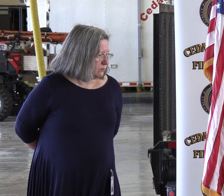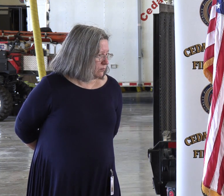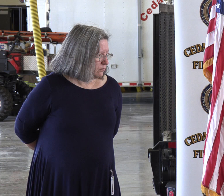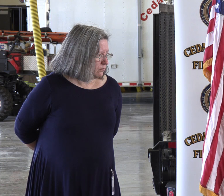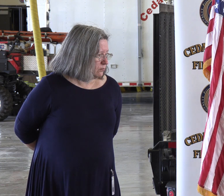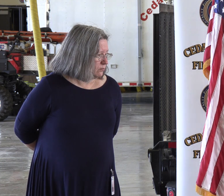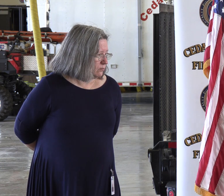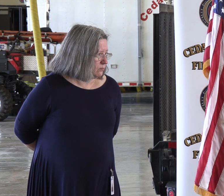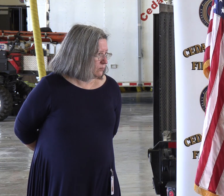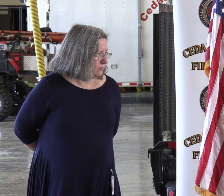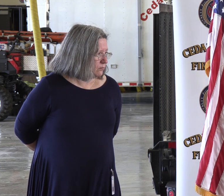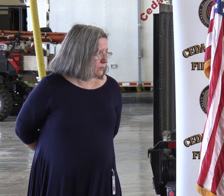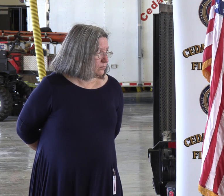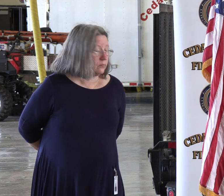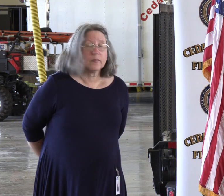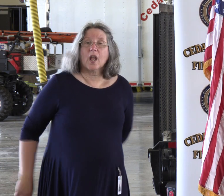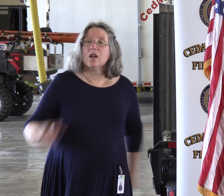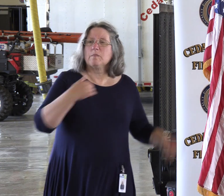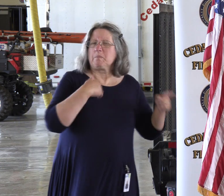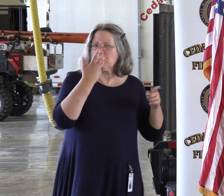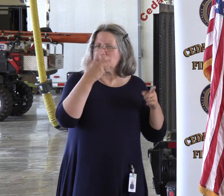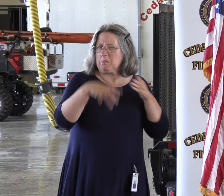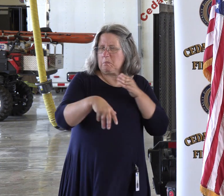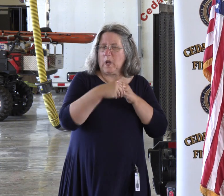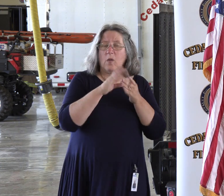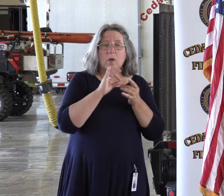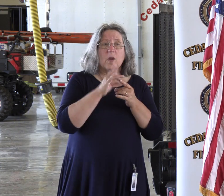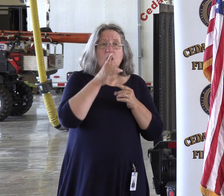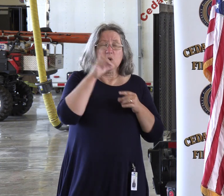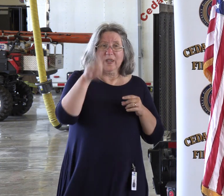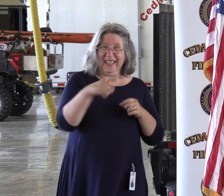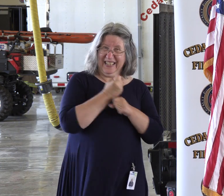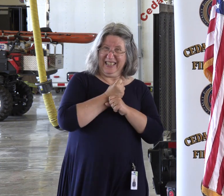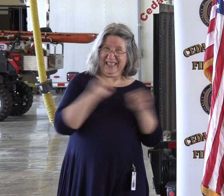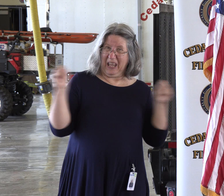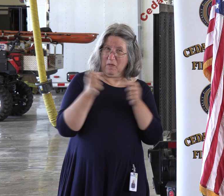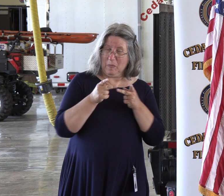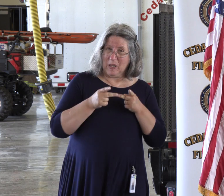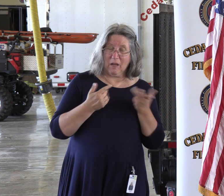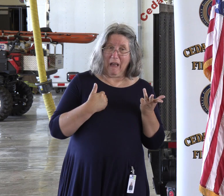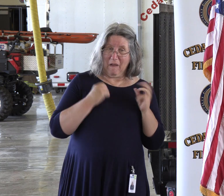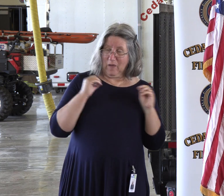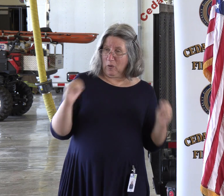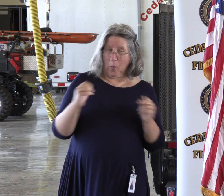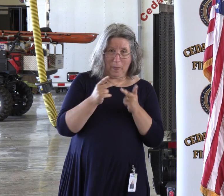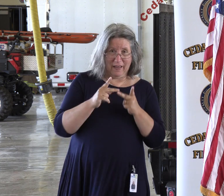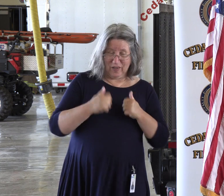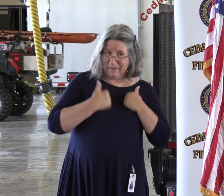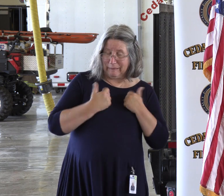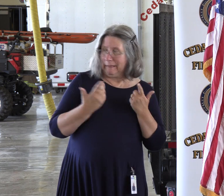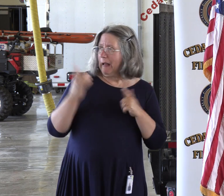And I can add a little bit to that. Those who need a safe place, who do not have a place to live, can't